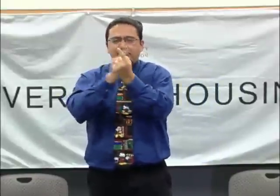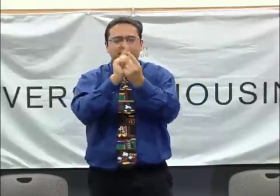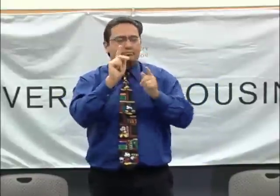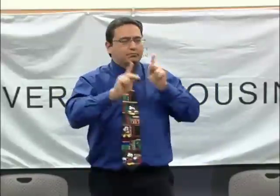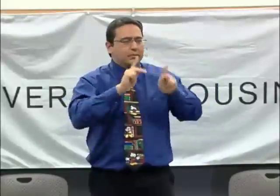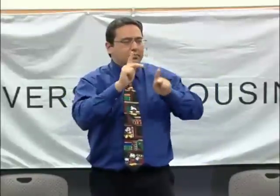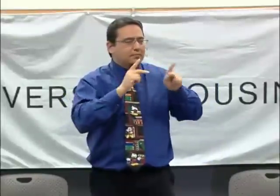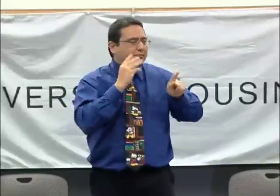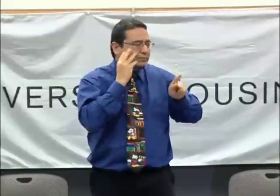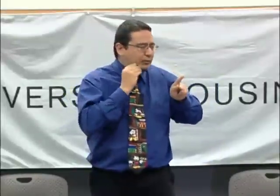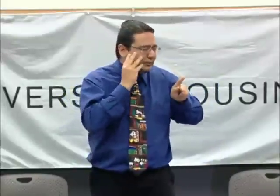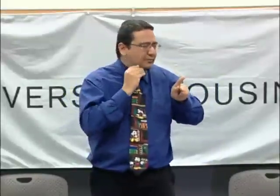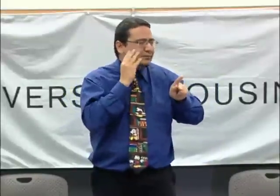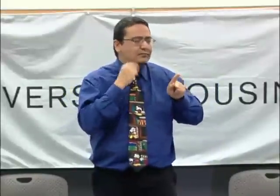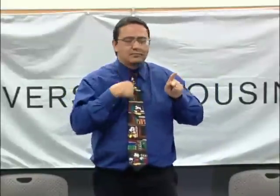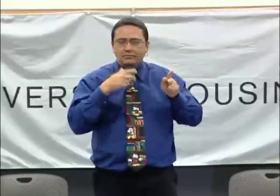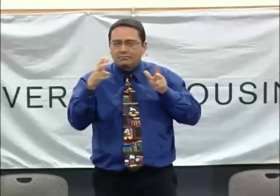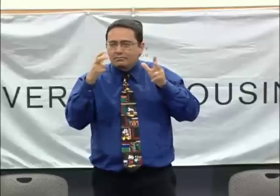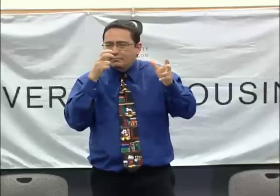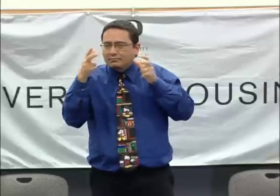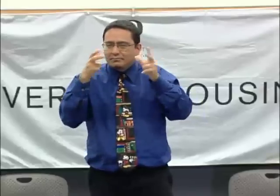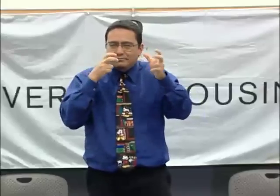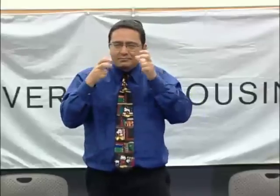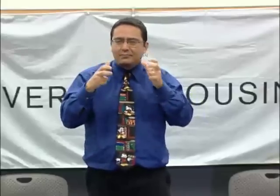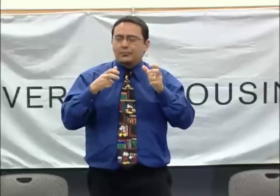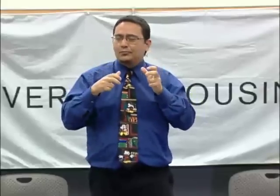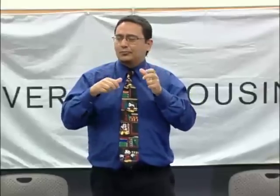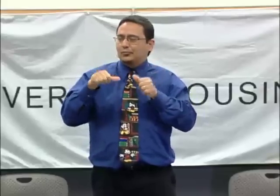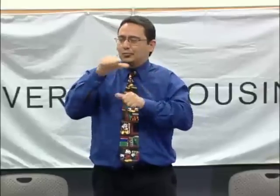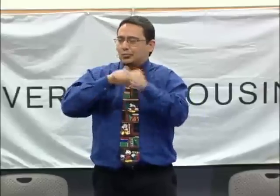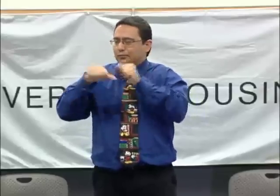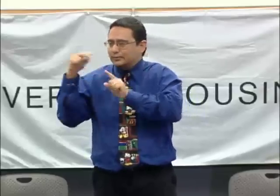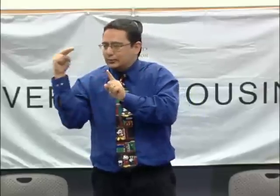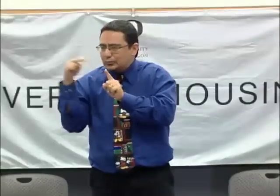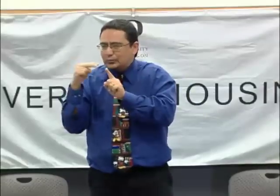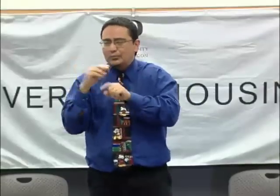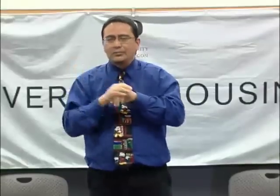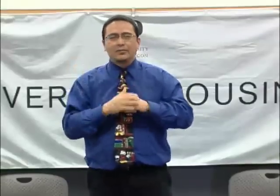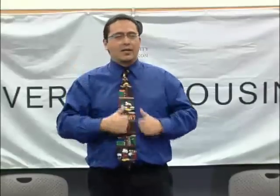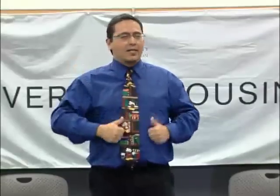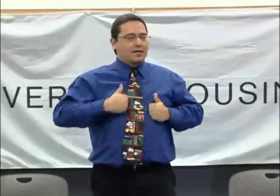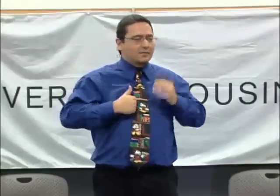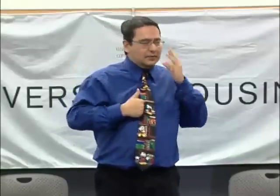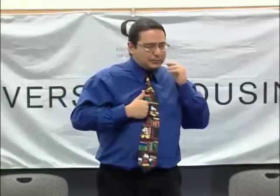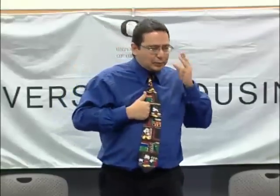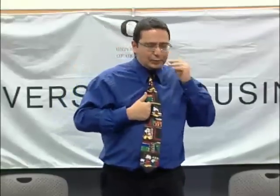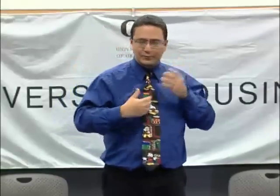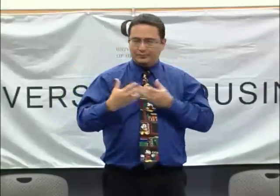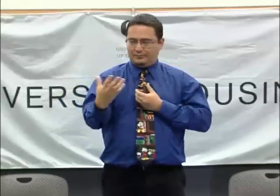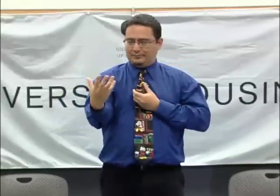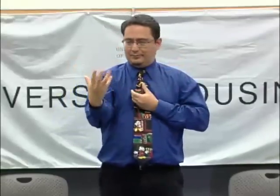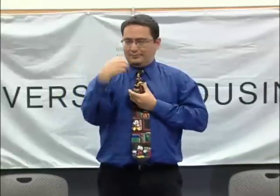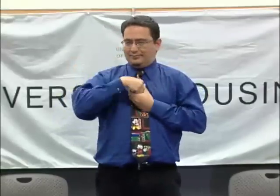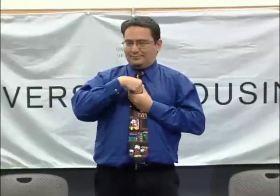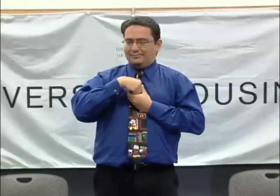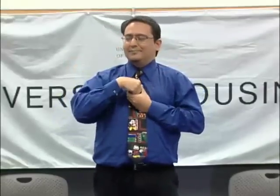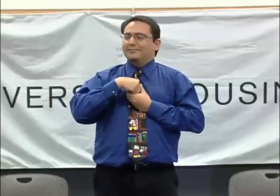And this has to do with my experience, the people I've met, the perspectives, my